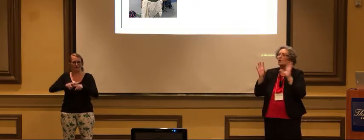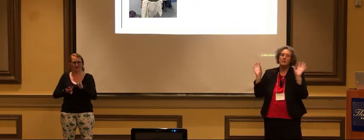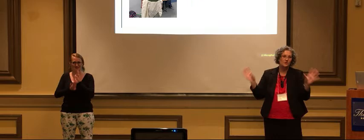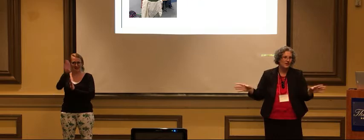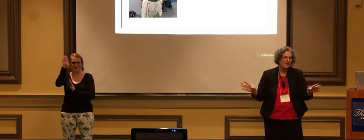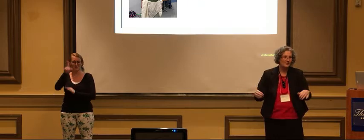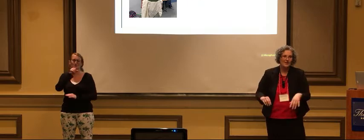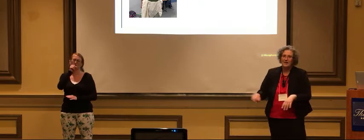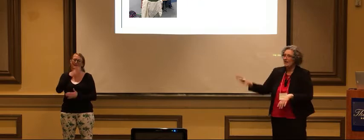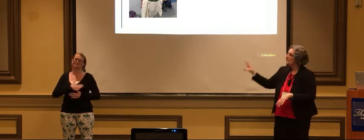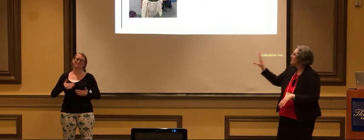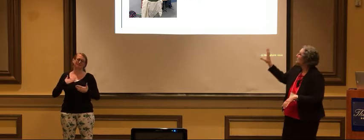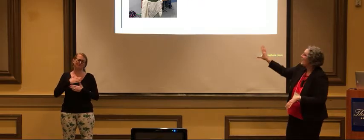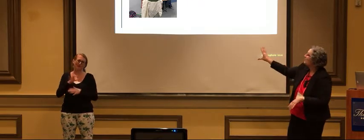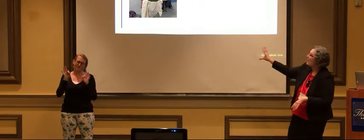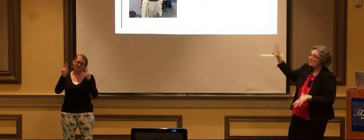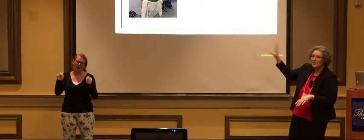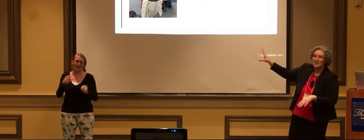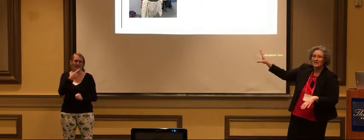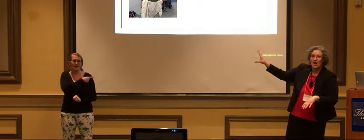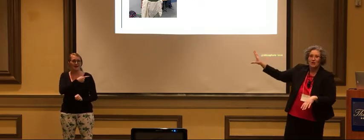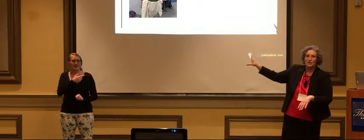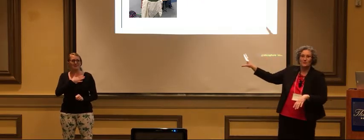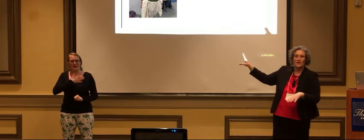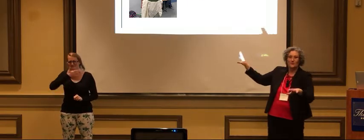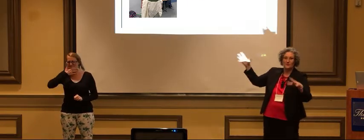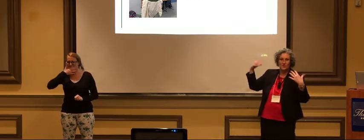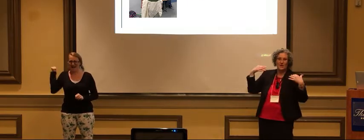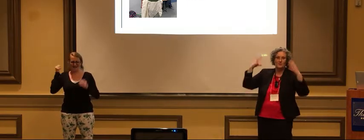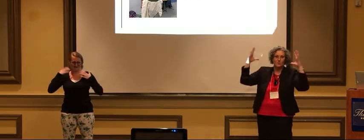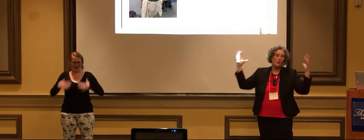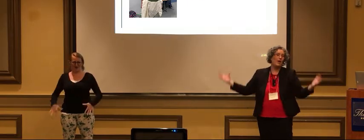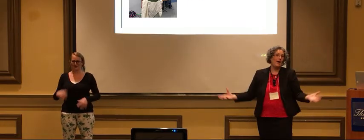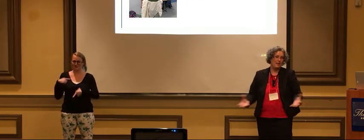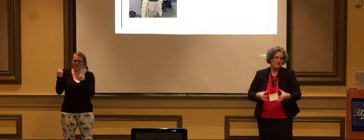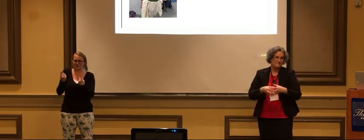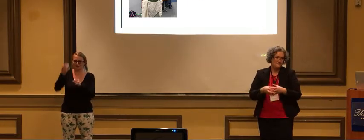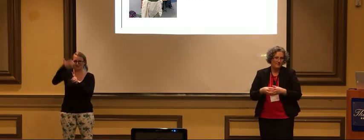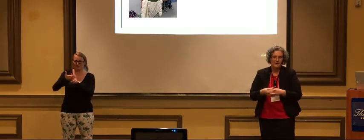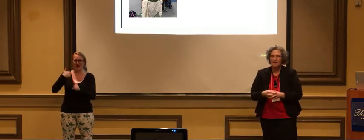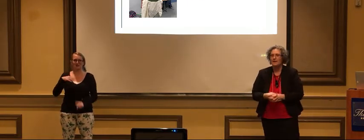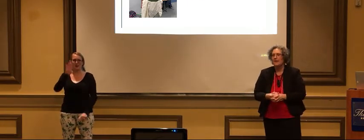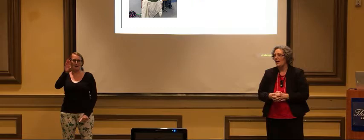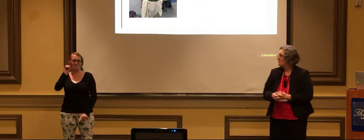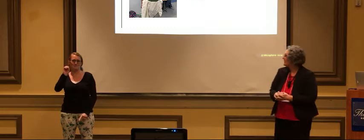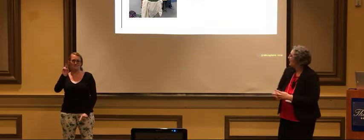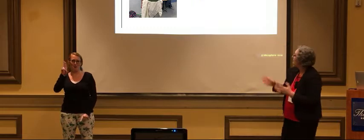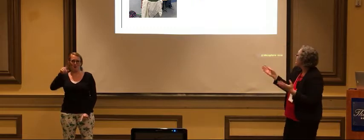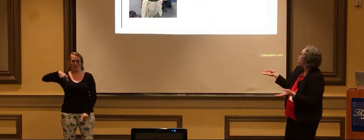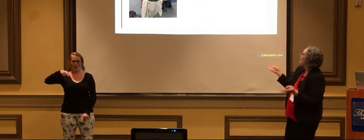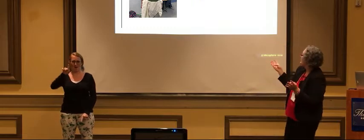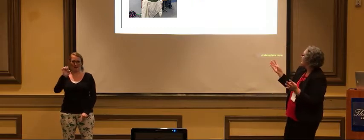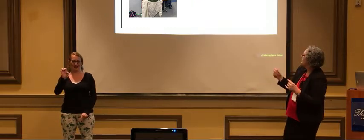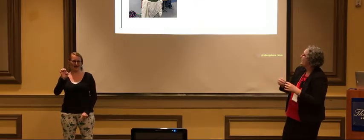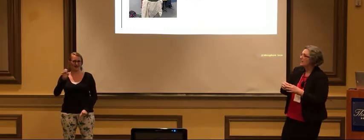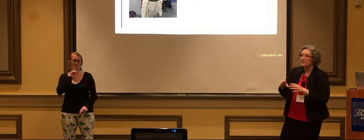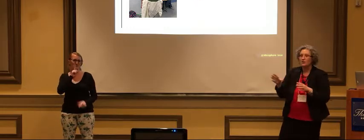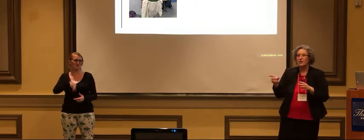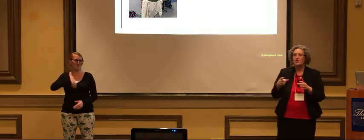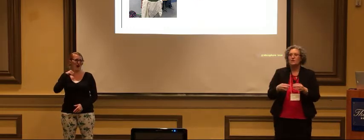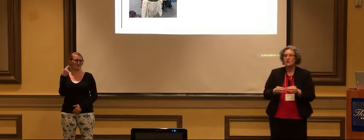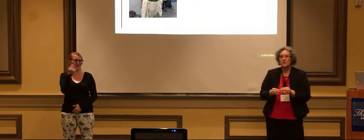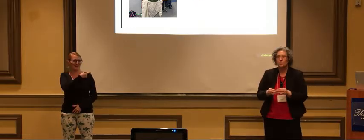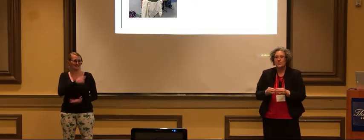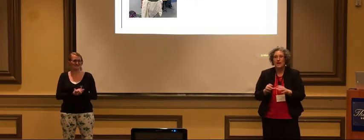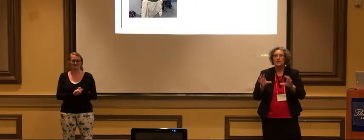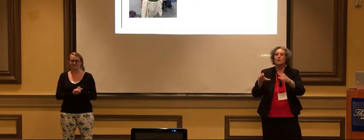it is so much fun. This is by far my best costume that I've ever done. I was bouquet. So I'm very proud of it. But if